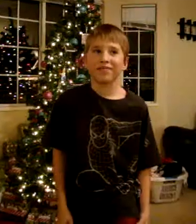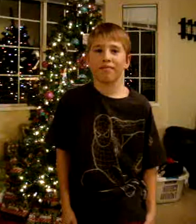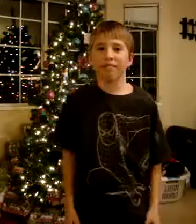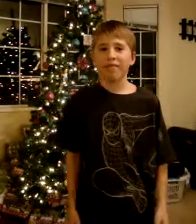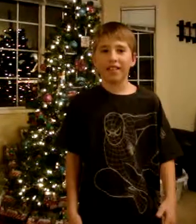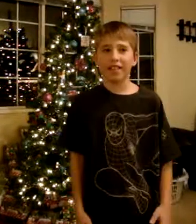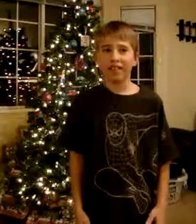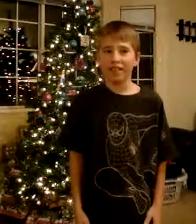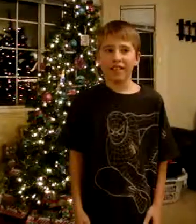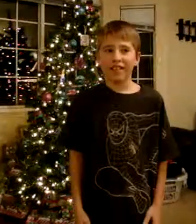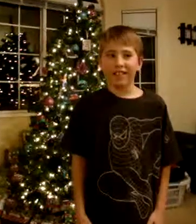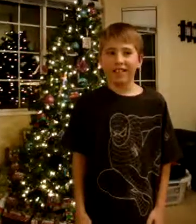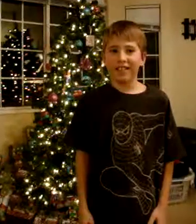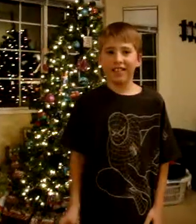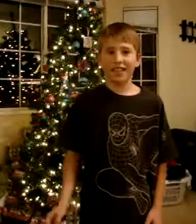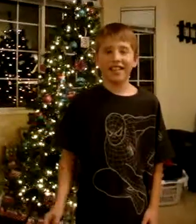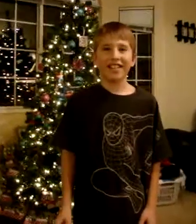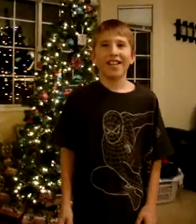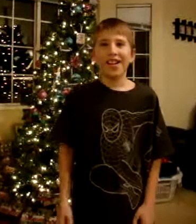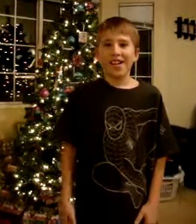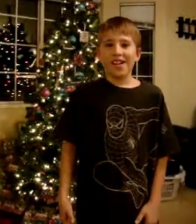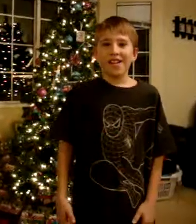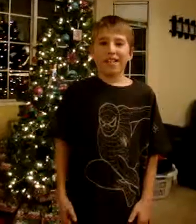say where? Yeah. Where? Yeah, we showed you where, huh?